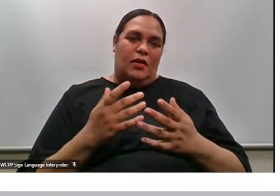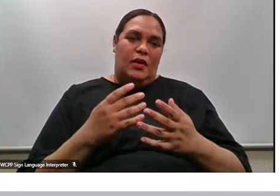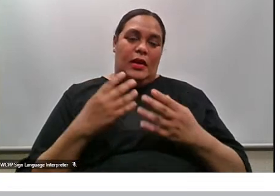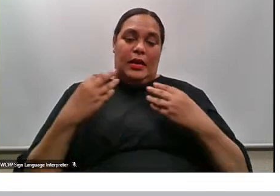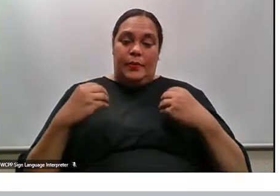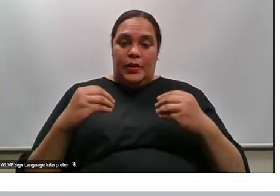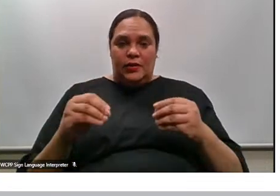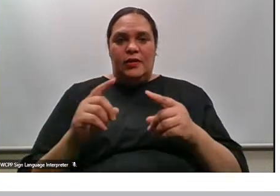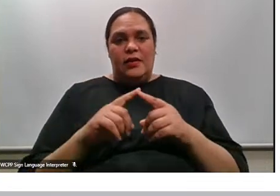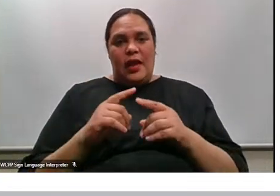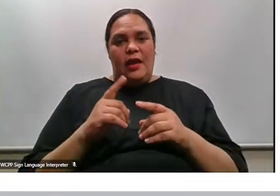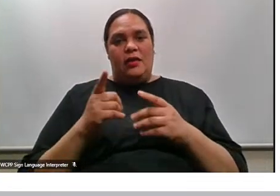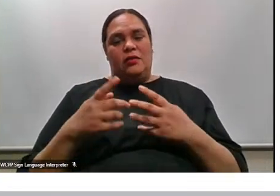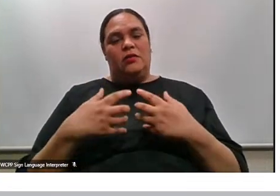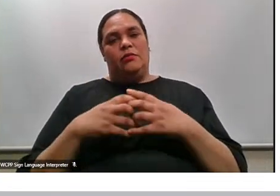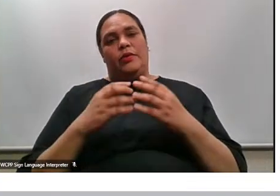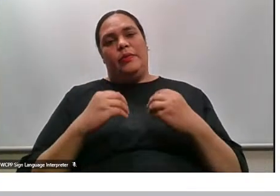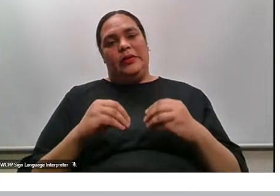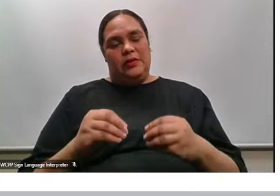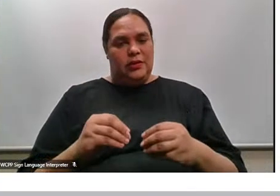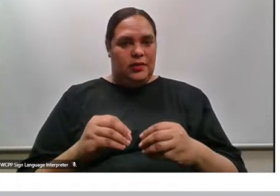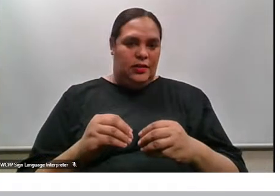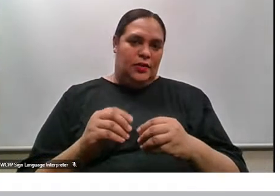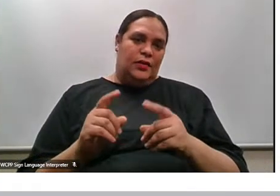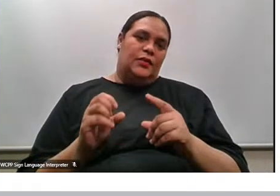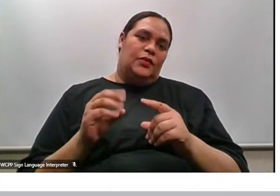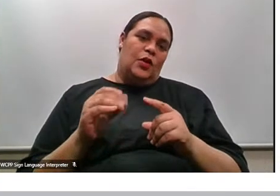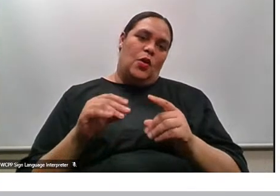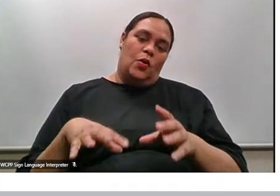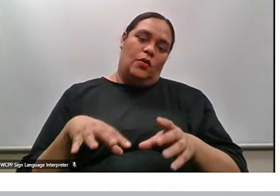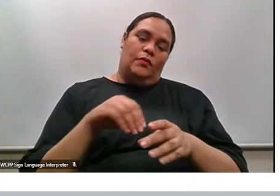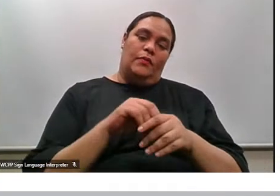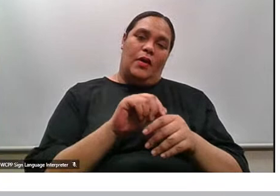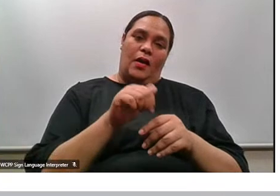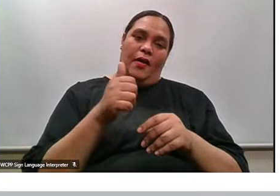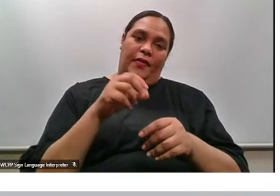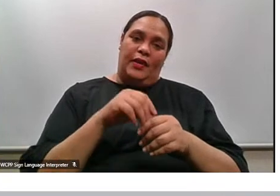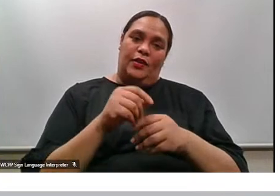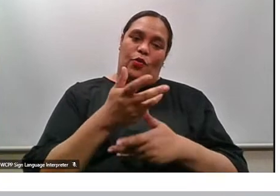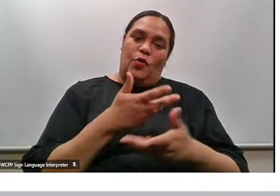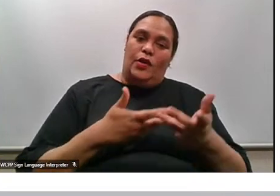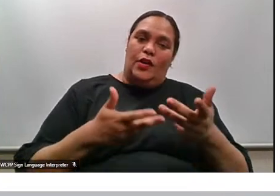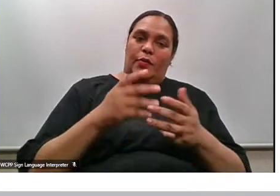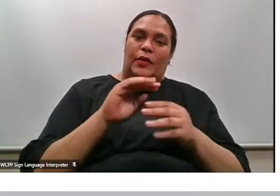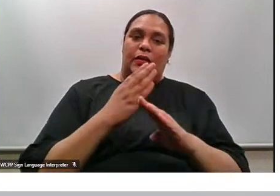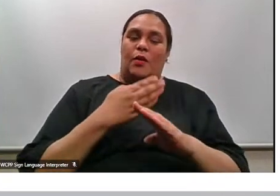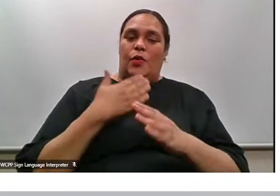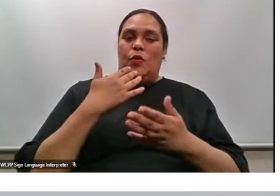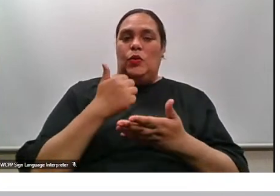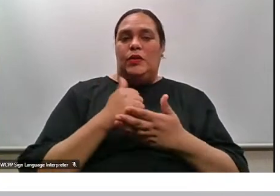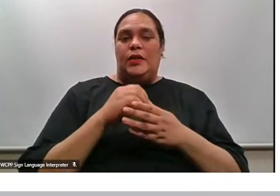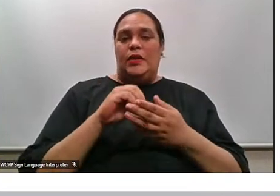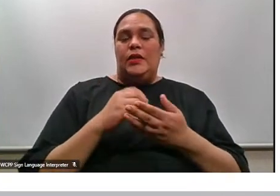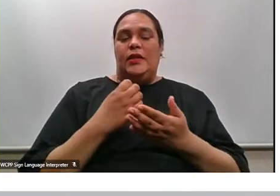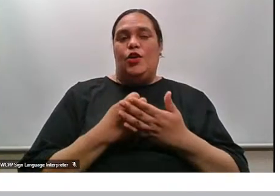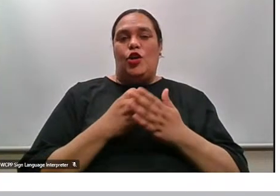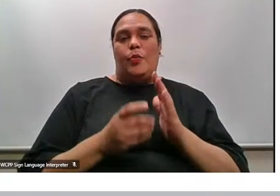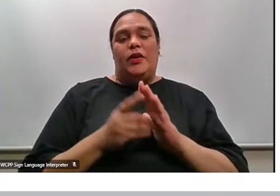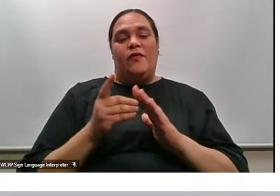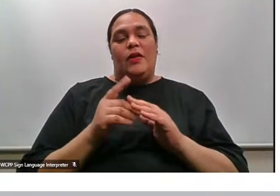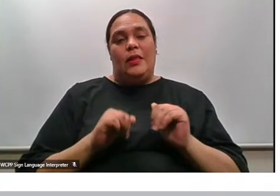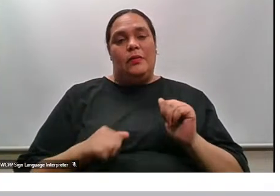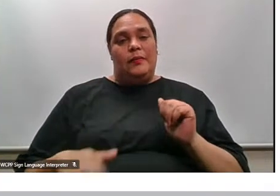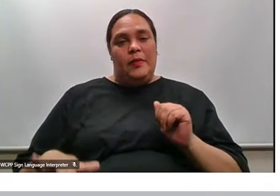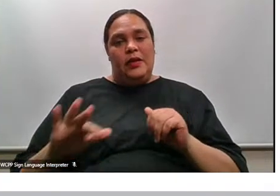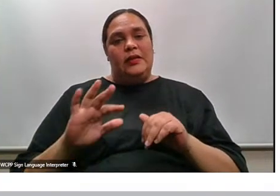an enterprising industry. And amongst others in the engagement, as somebody who sits in the economic development space, is